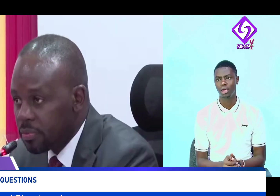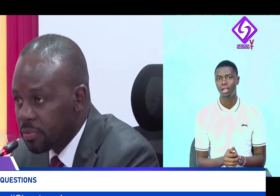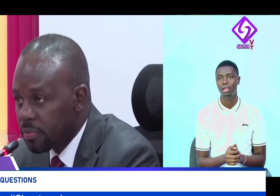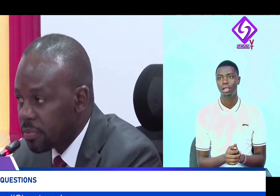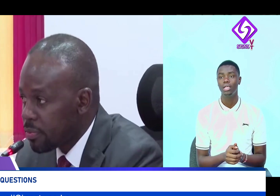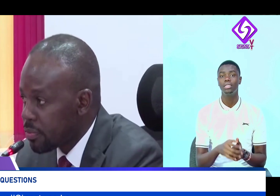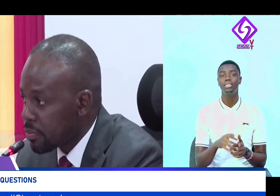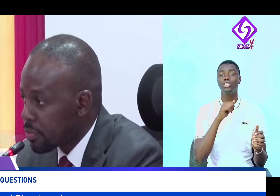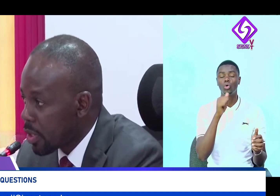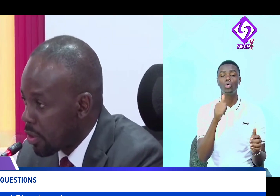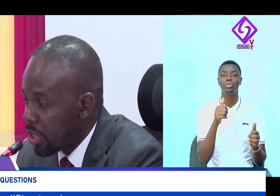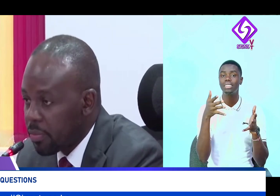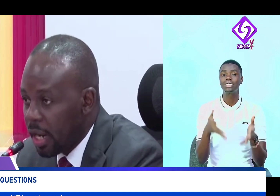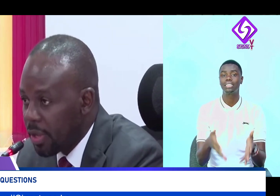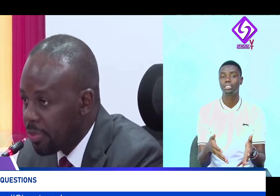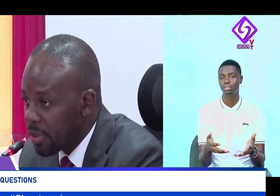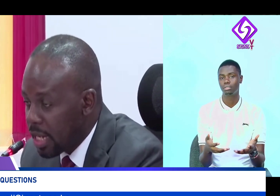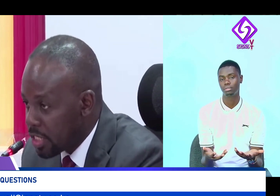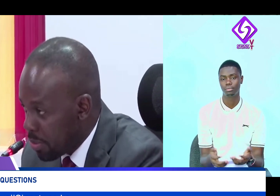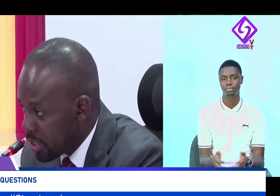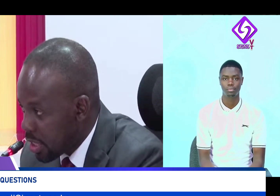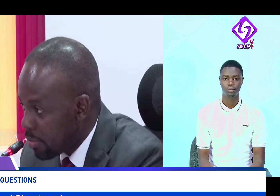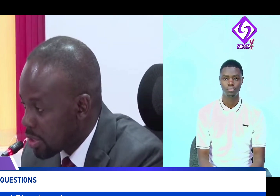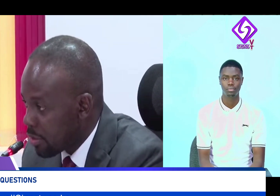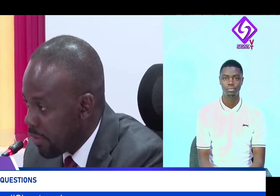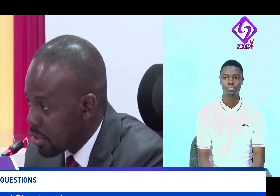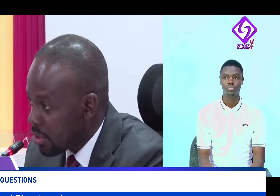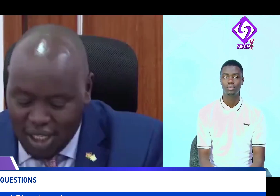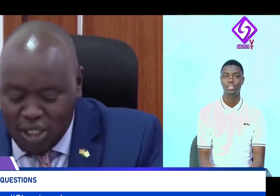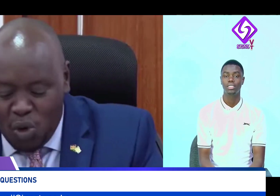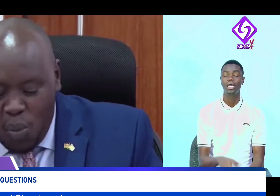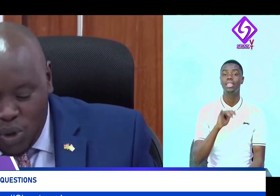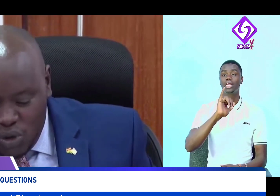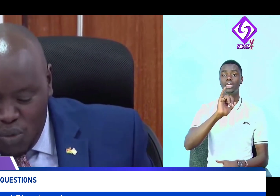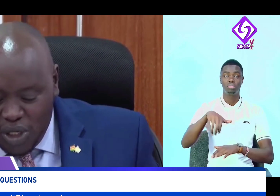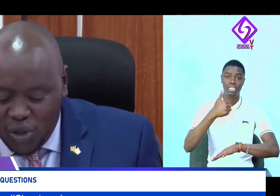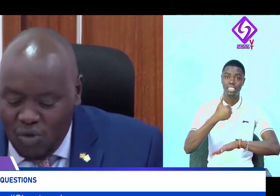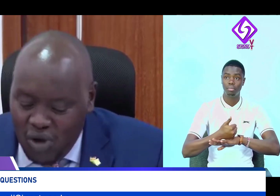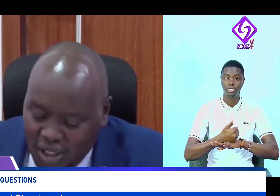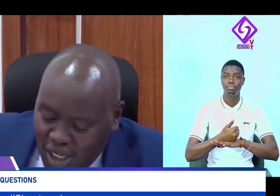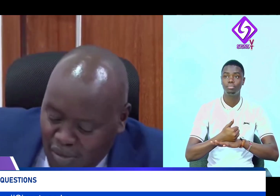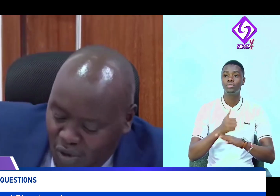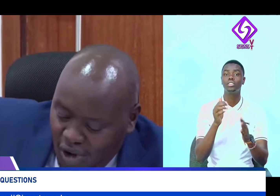but okay, I think that has been established as a fact. Is proposed completion of works and removal